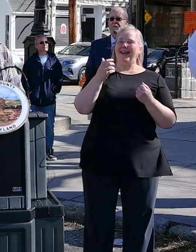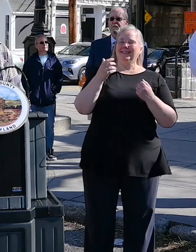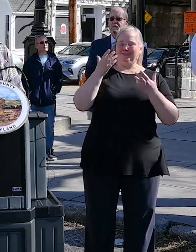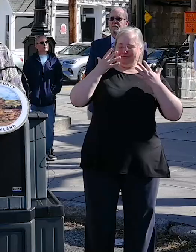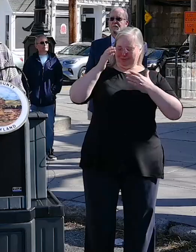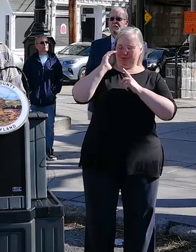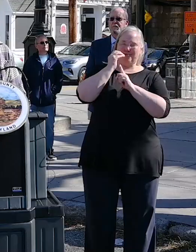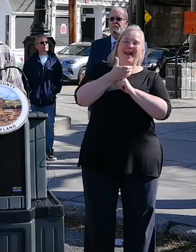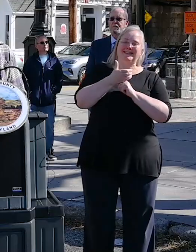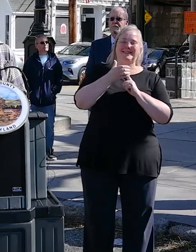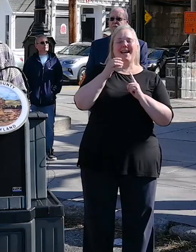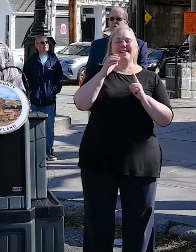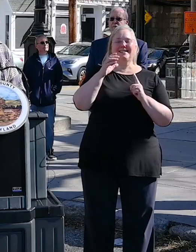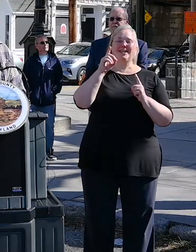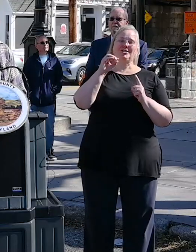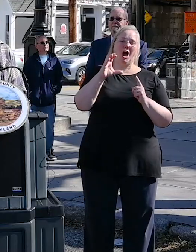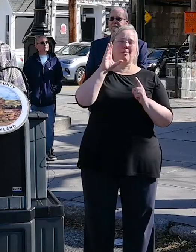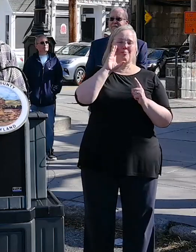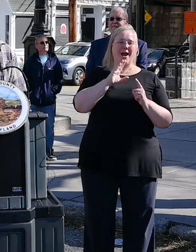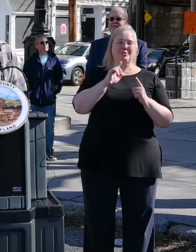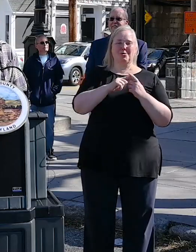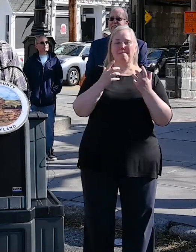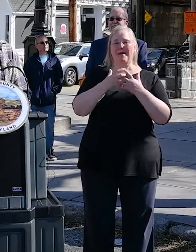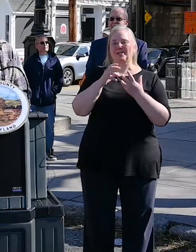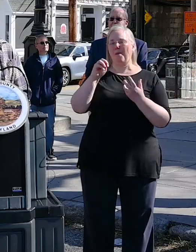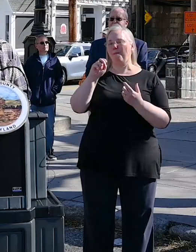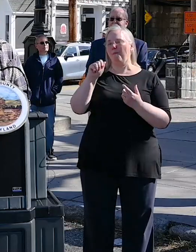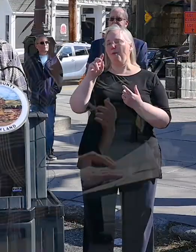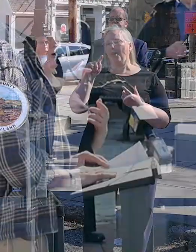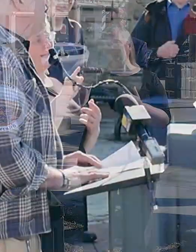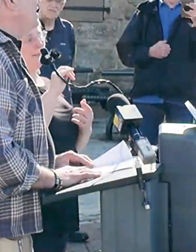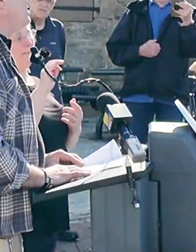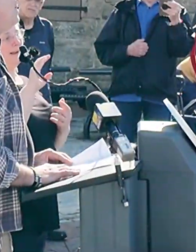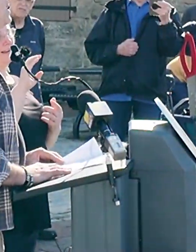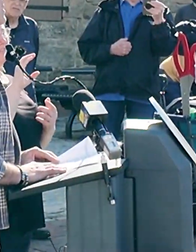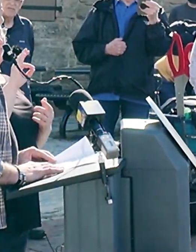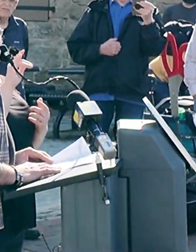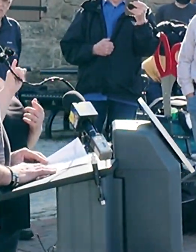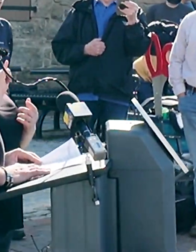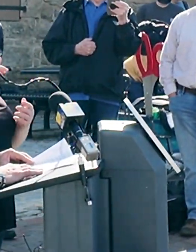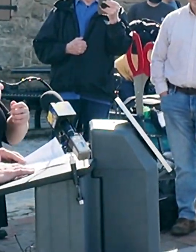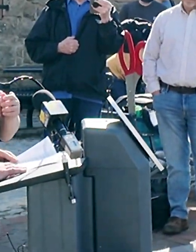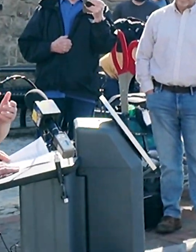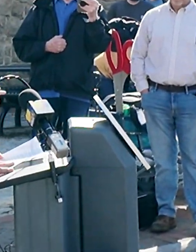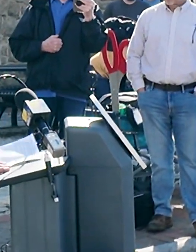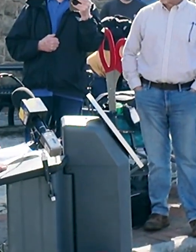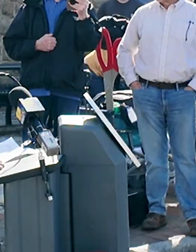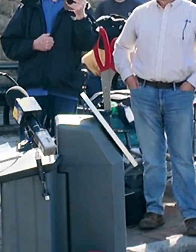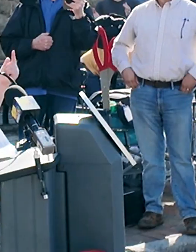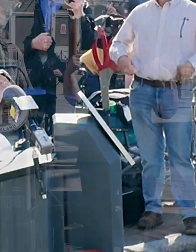today to match his Marty McFly energy. So thank you for coming out. Let's get to this ribbon cutting.